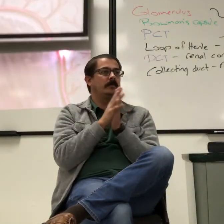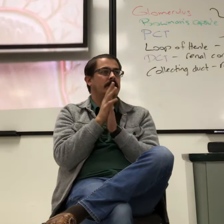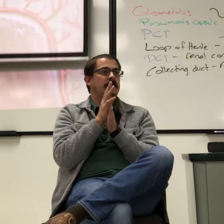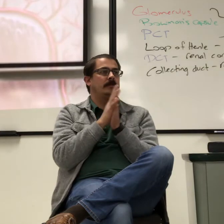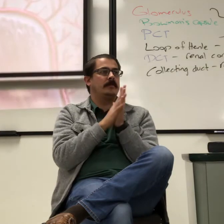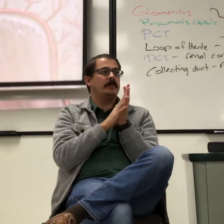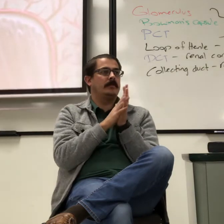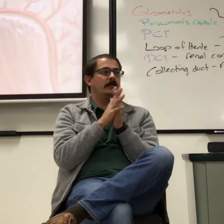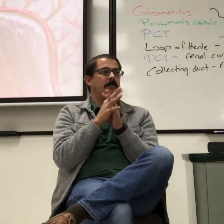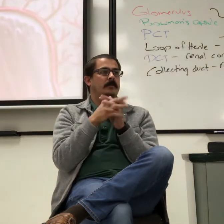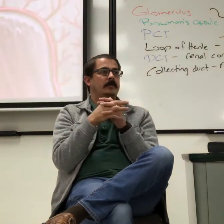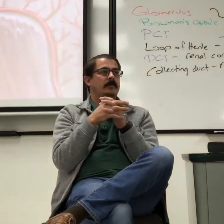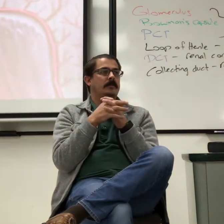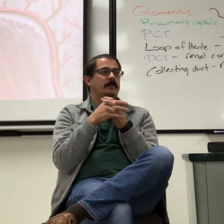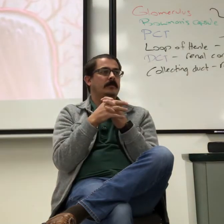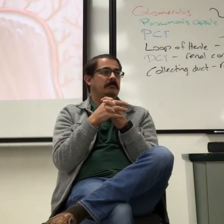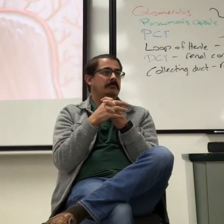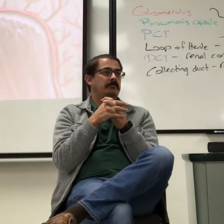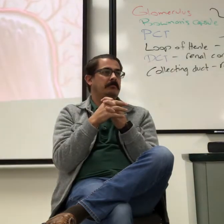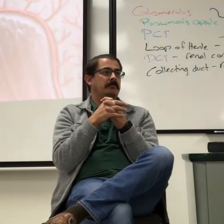gross anatomy of the kidney.